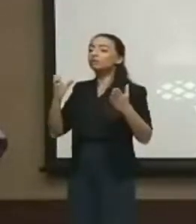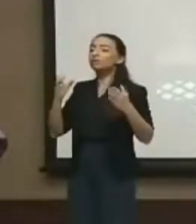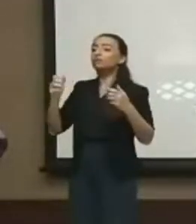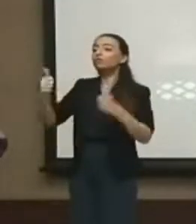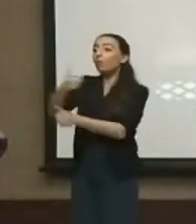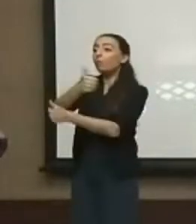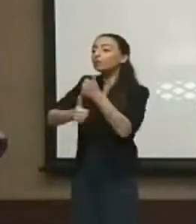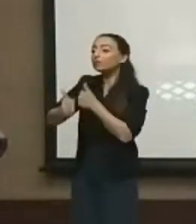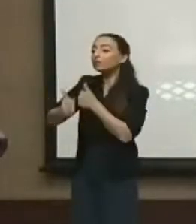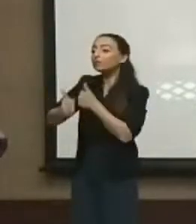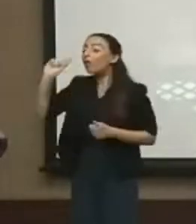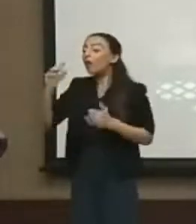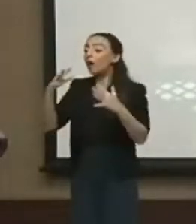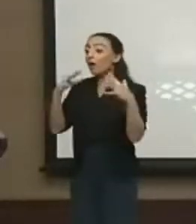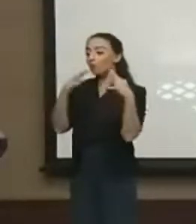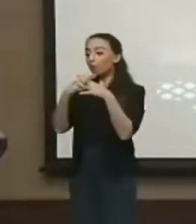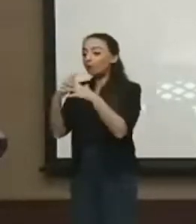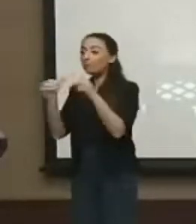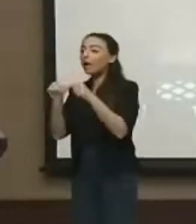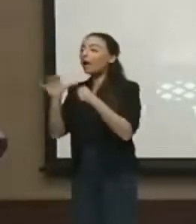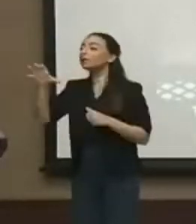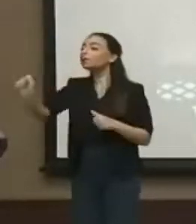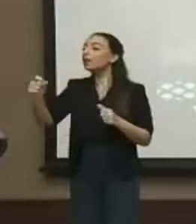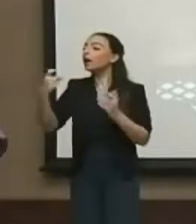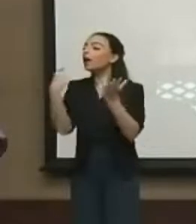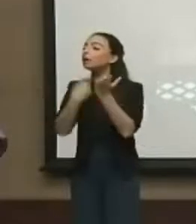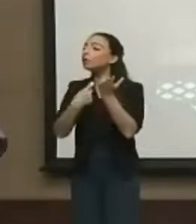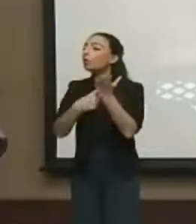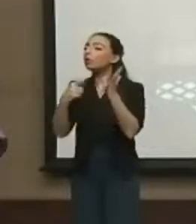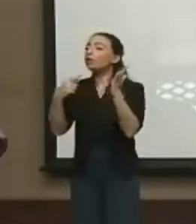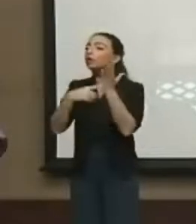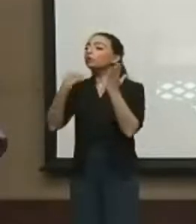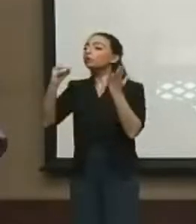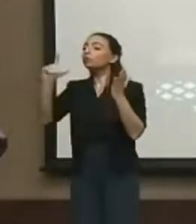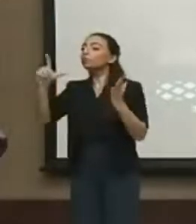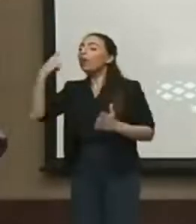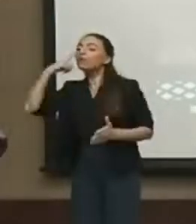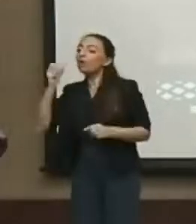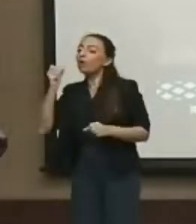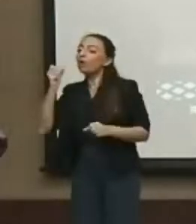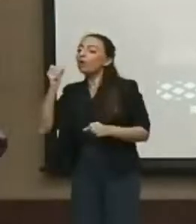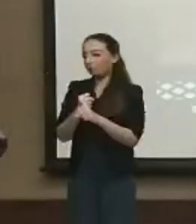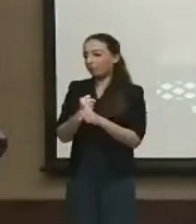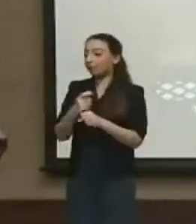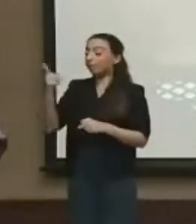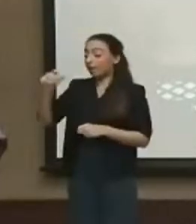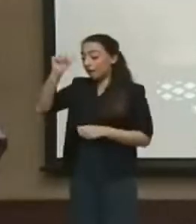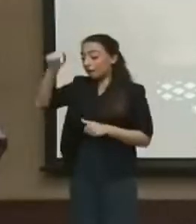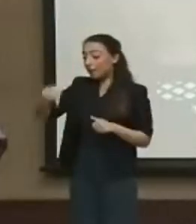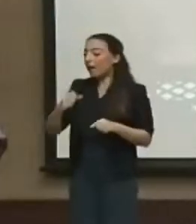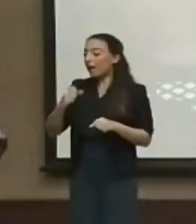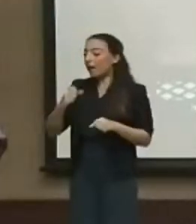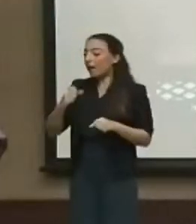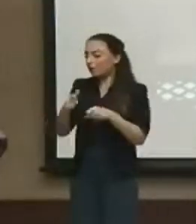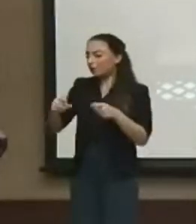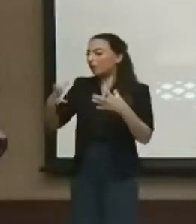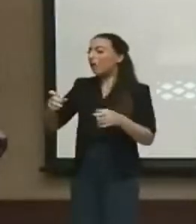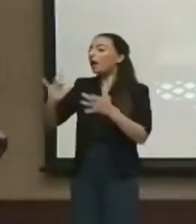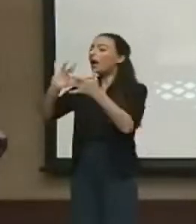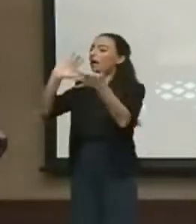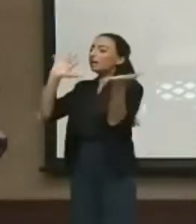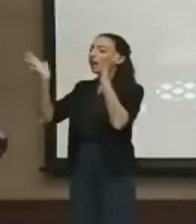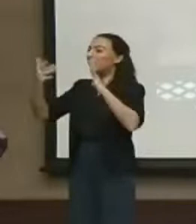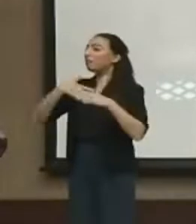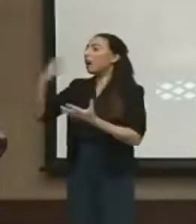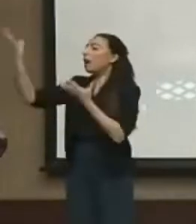web accessibility reporting tool for the government. Yes, they don't want to buy an international product, whatever government's reasons for